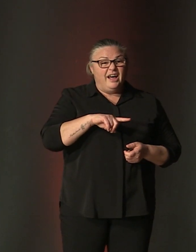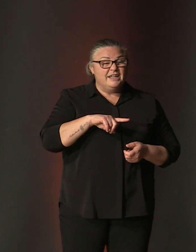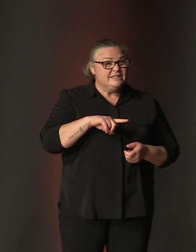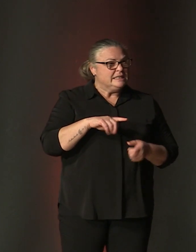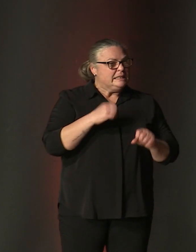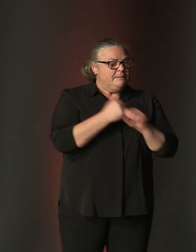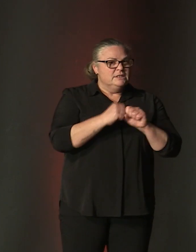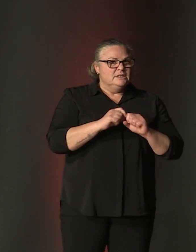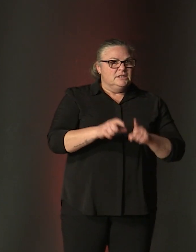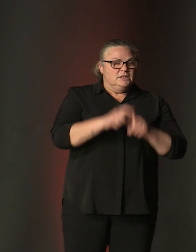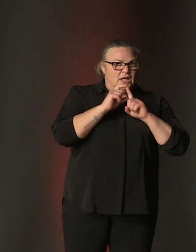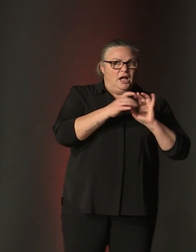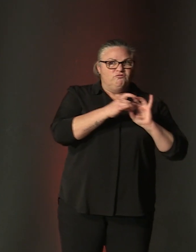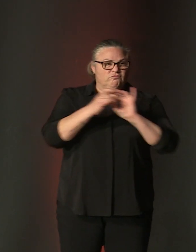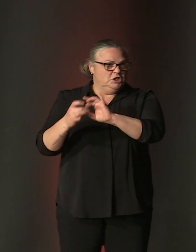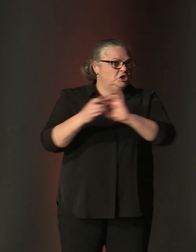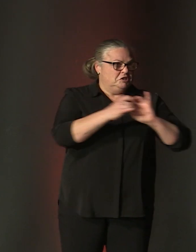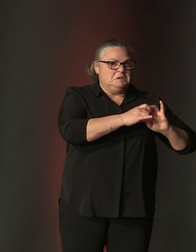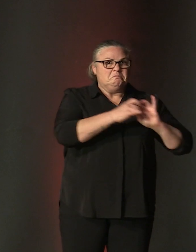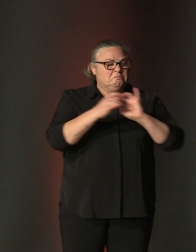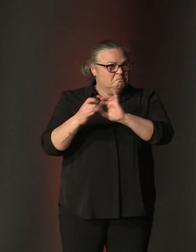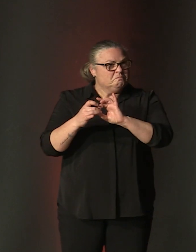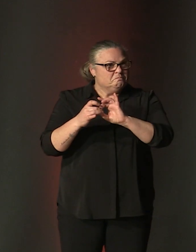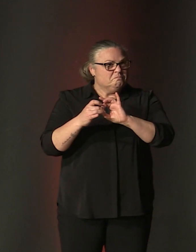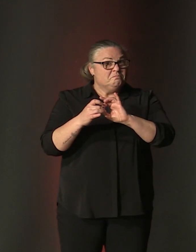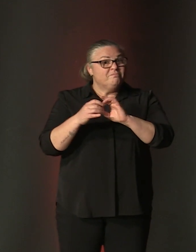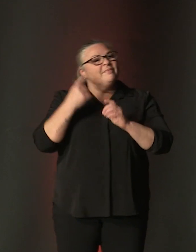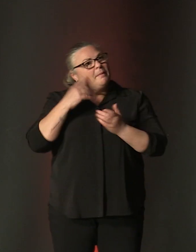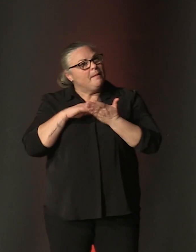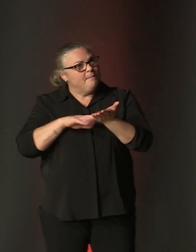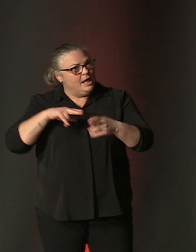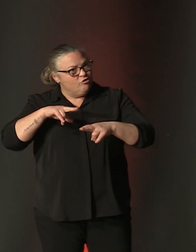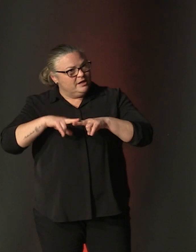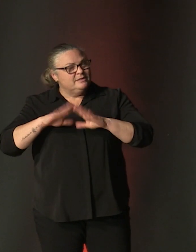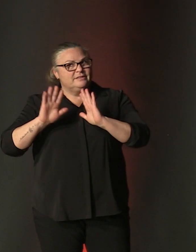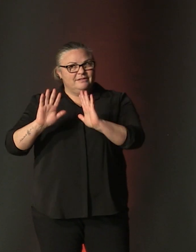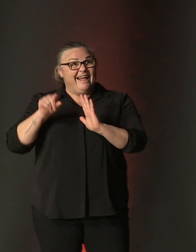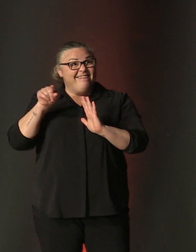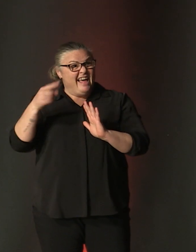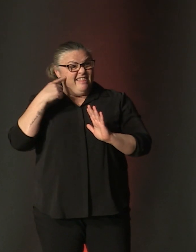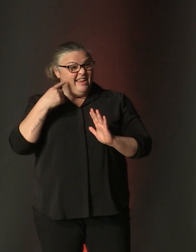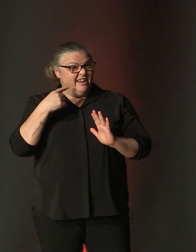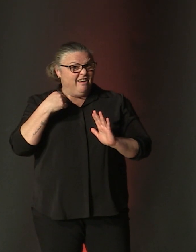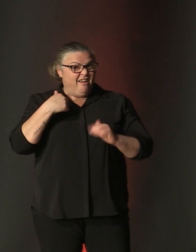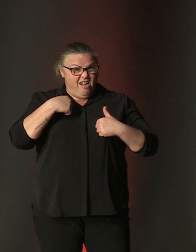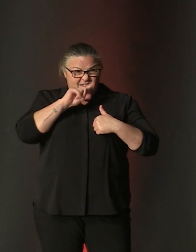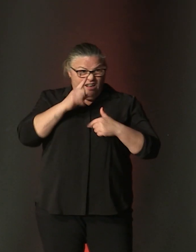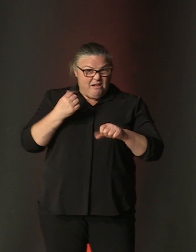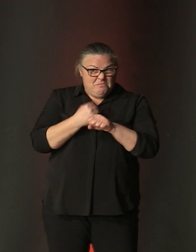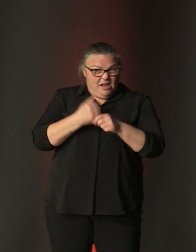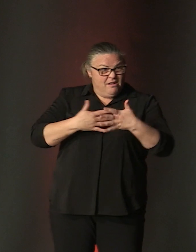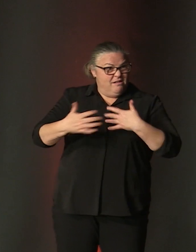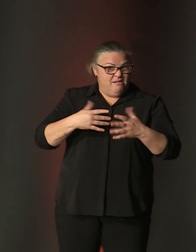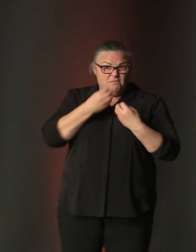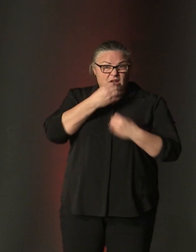distrust between the funder and the beneficiary. In terms of our parents, it's like as if they don't think we can run a